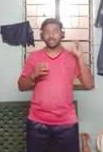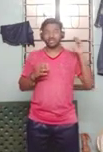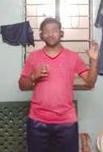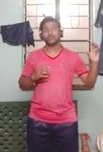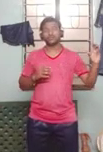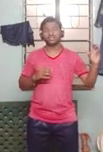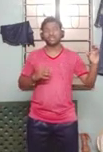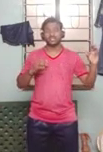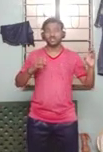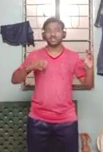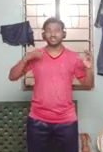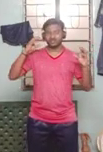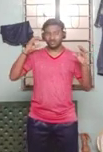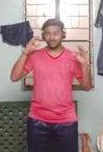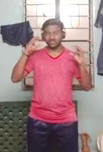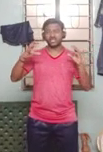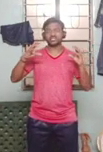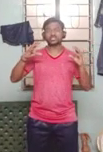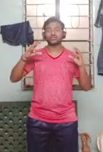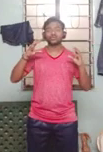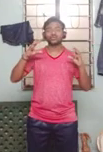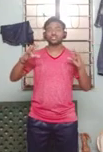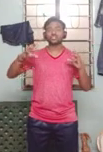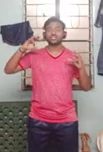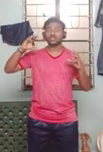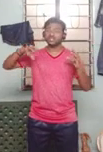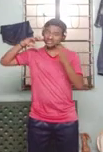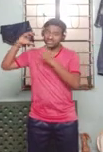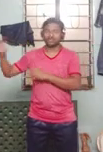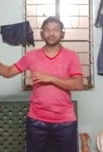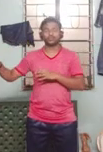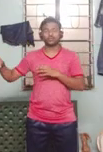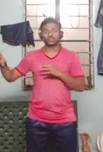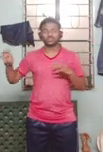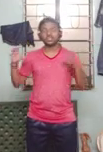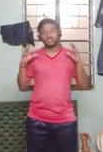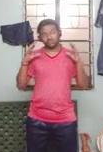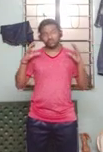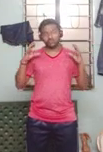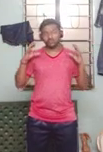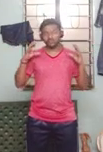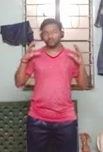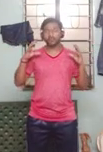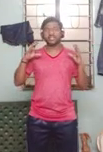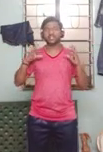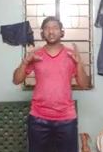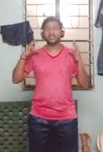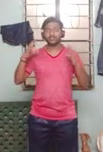creation of object, as well as initialization of your object, as well as destruction of your object. So for getting a